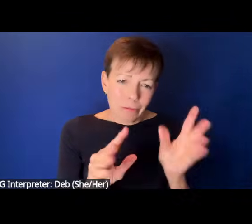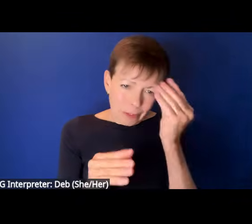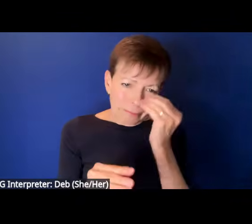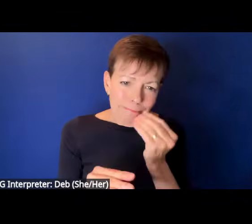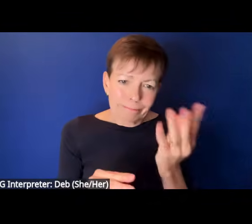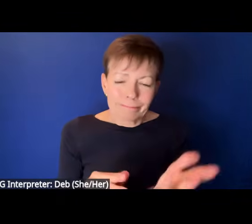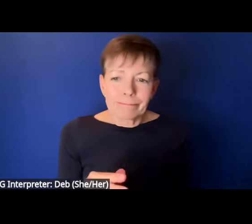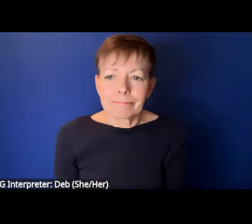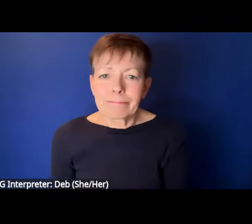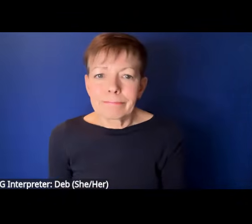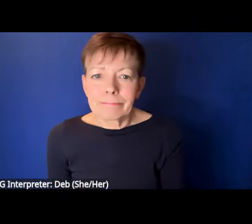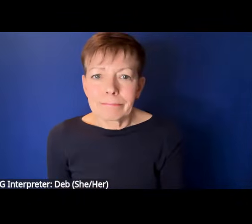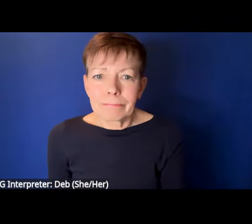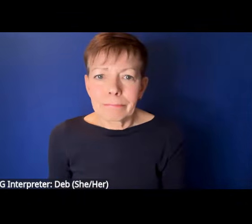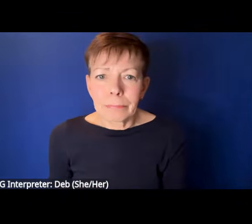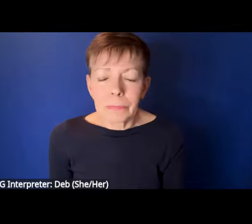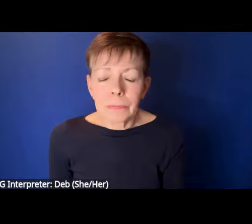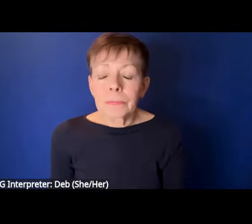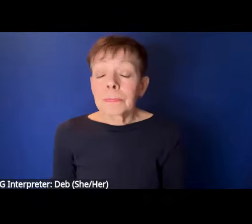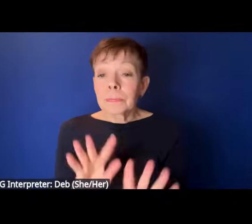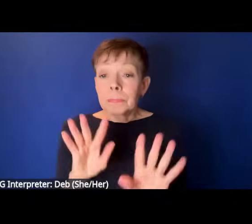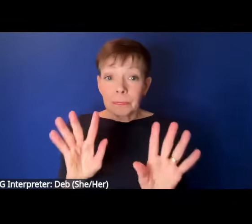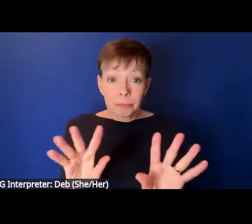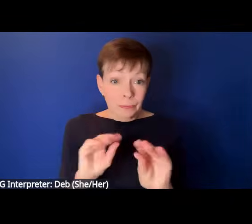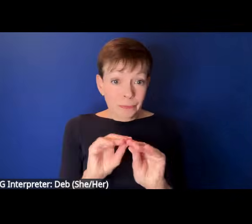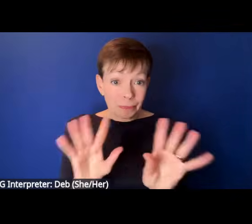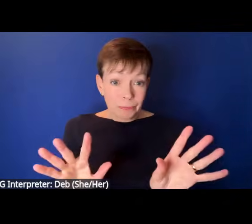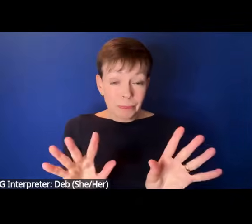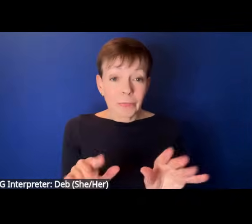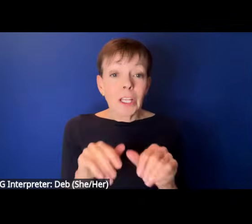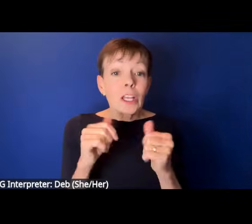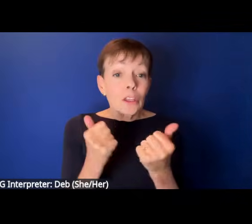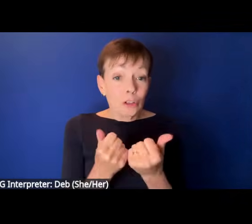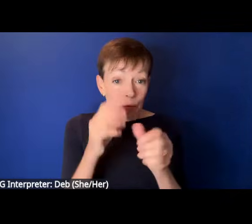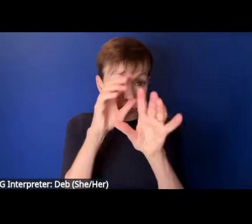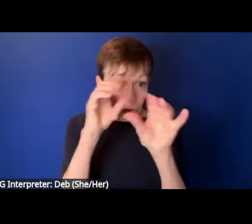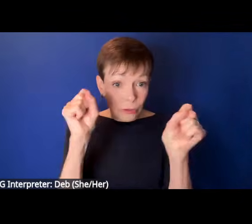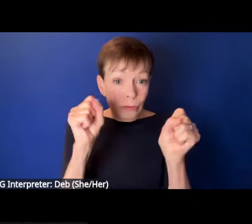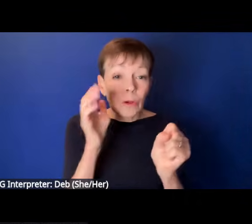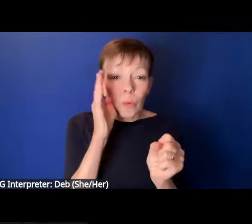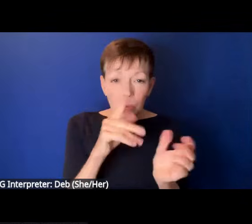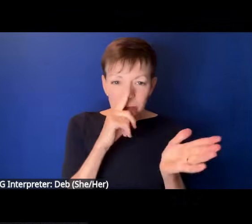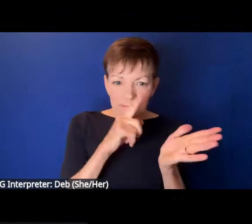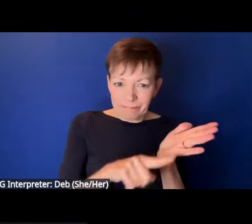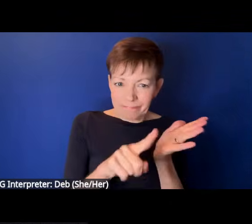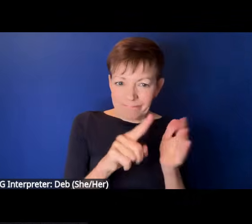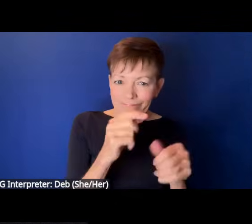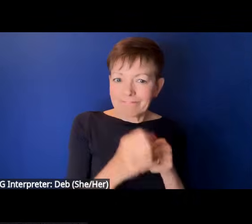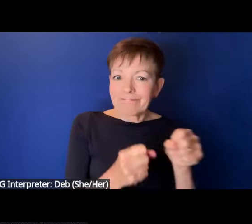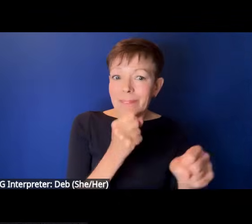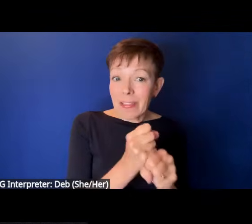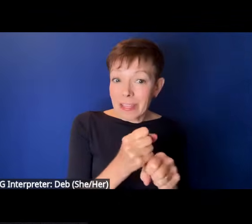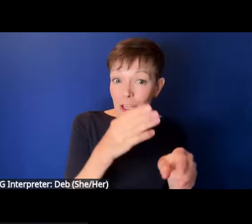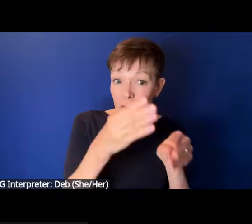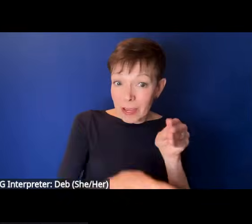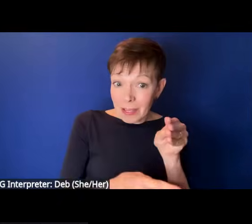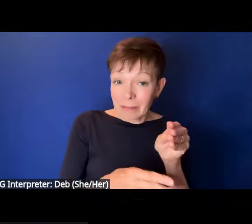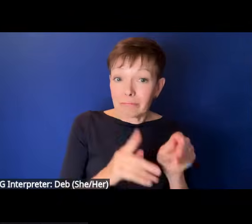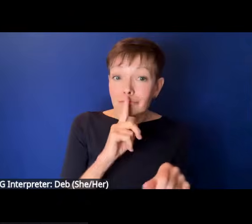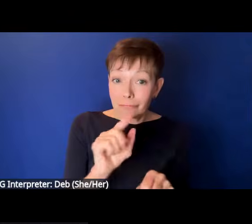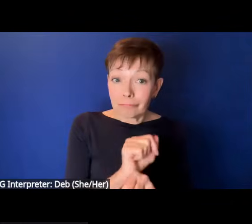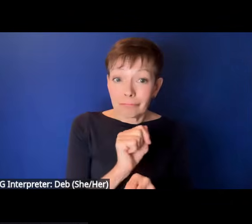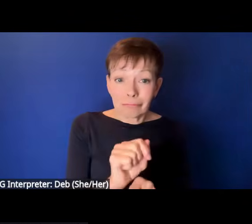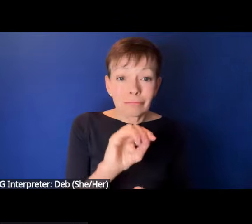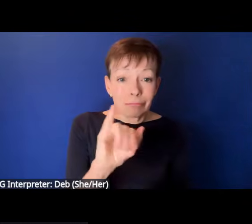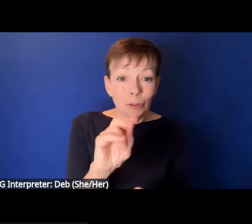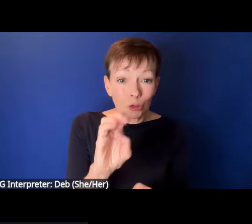sorry, follow up on me. Yeah, so this, just to clarify, so the Associate Superintendent is going to clarify that your end is in fact June